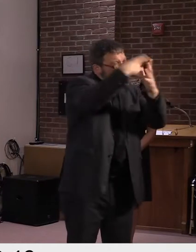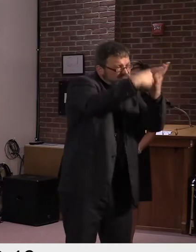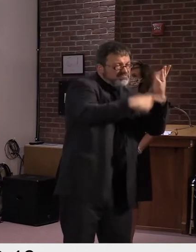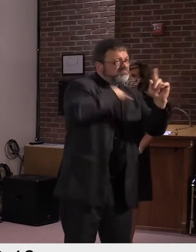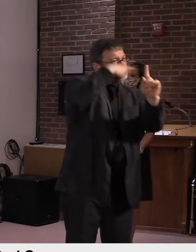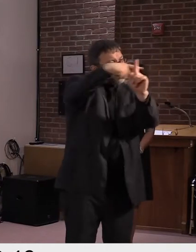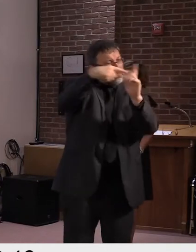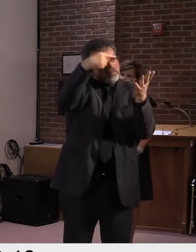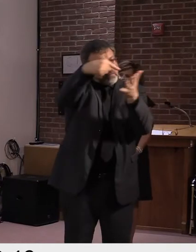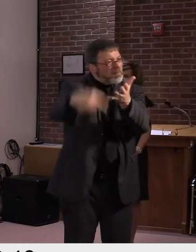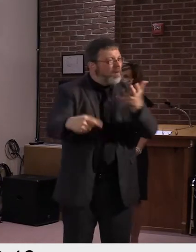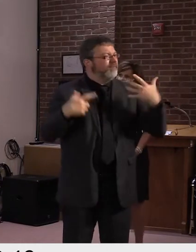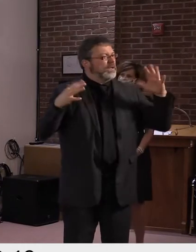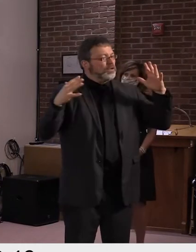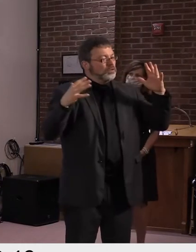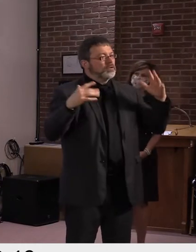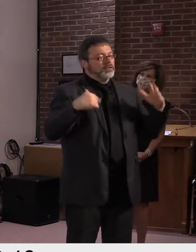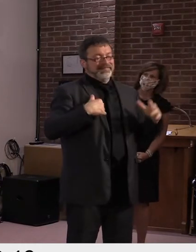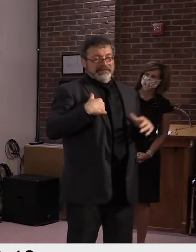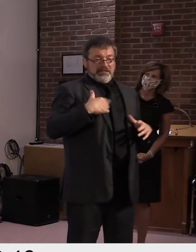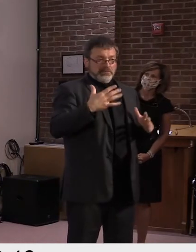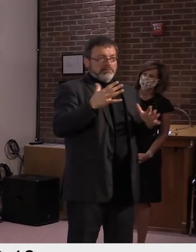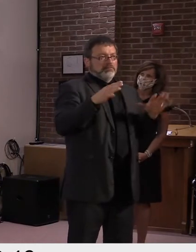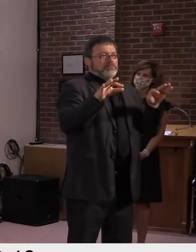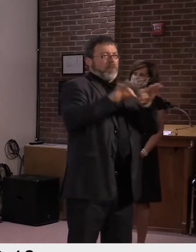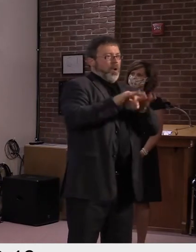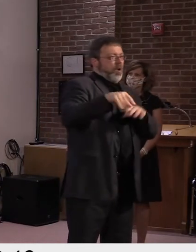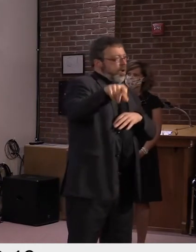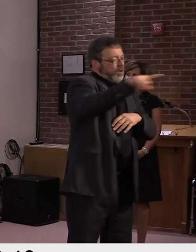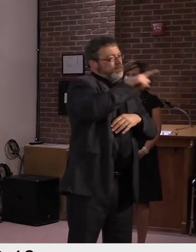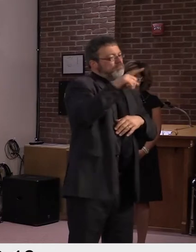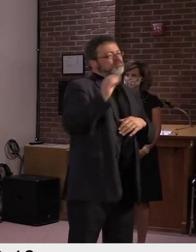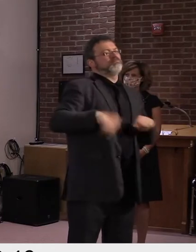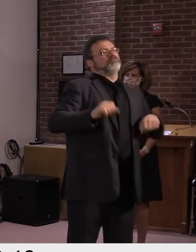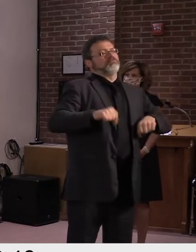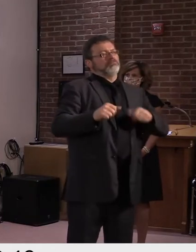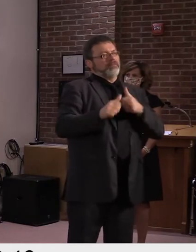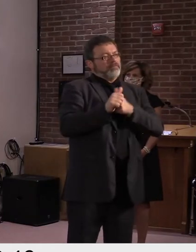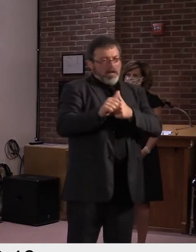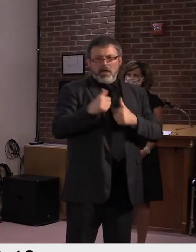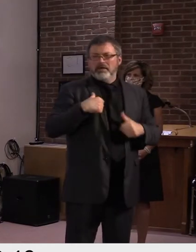work on that. Mr. Levine, anything you want to add to that?